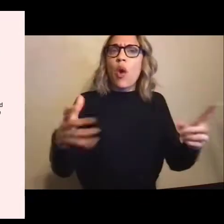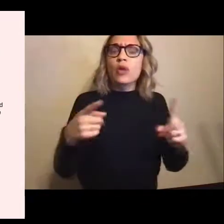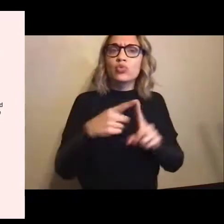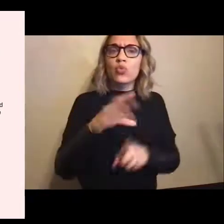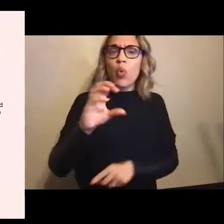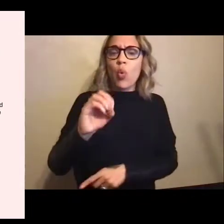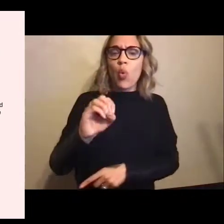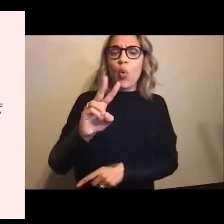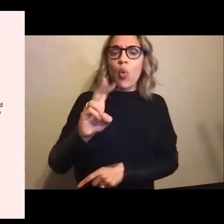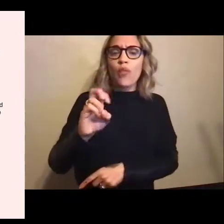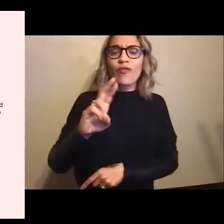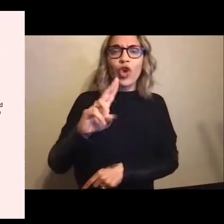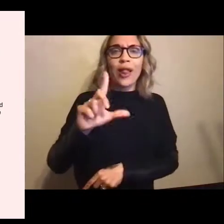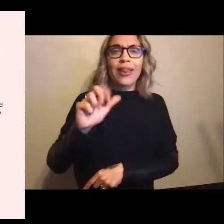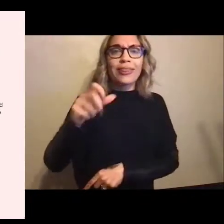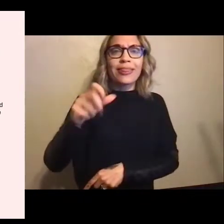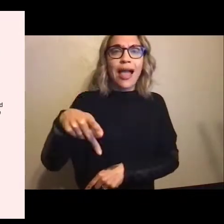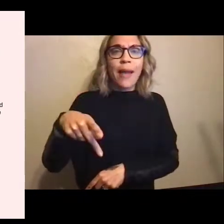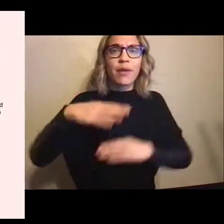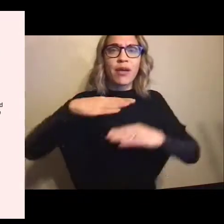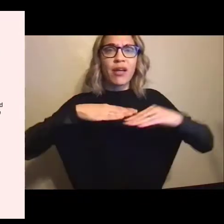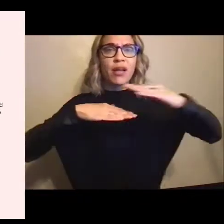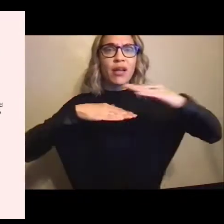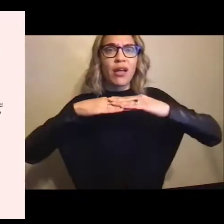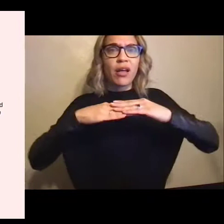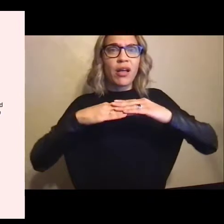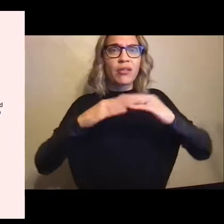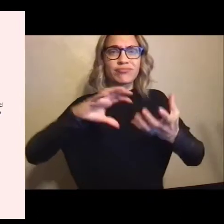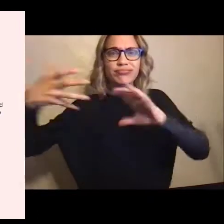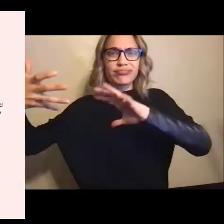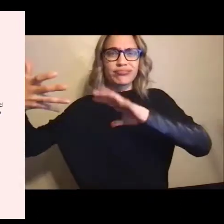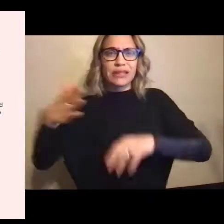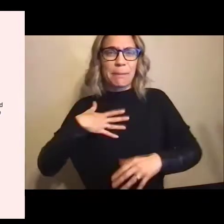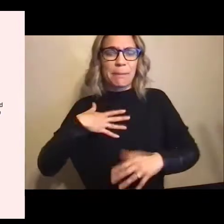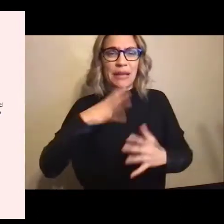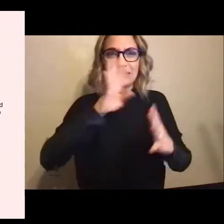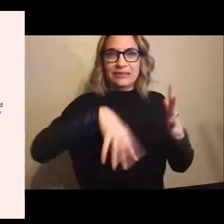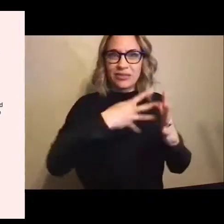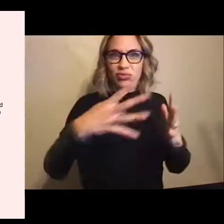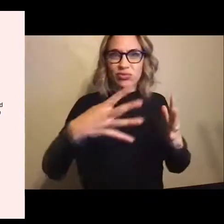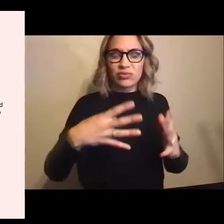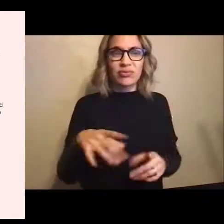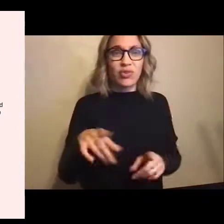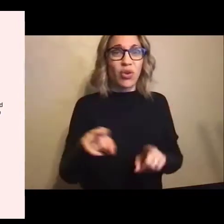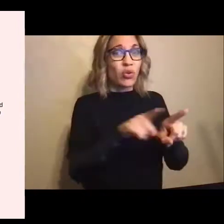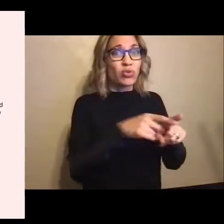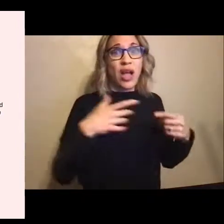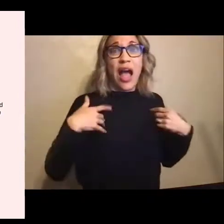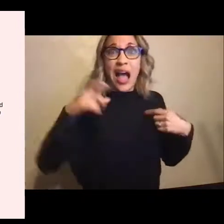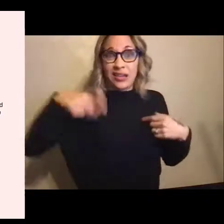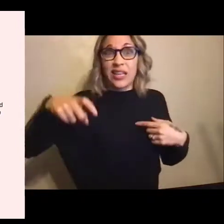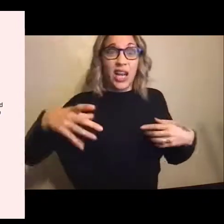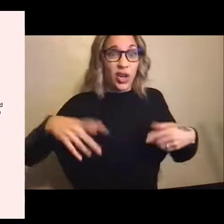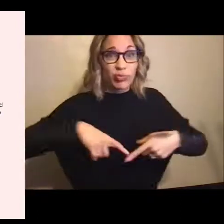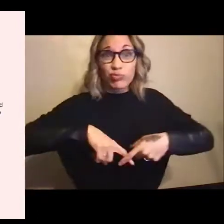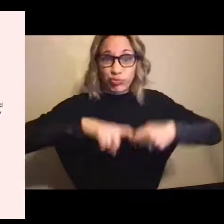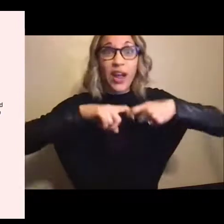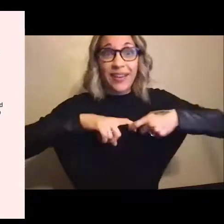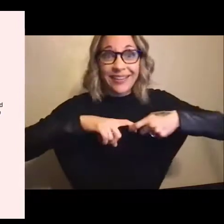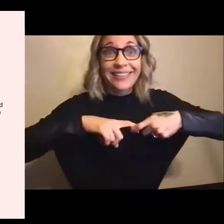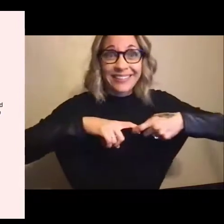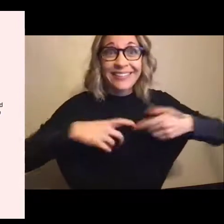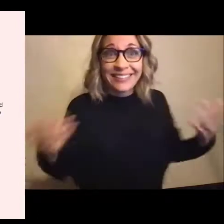love it. I don't want to change that, but I also don't want to overlap individuals and mess up my